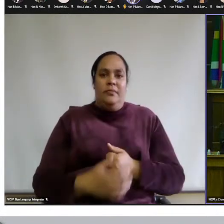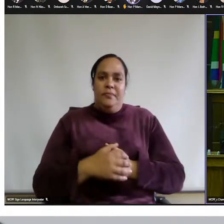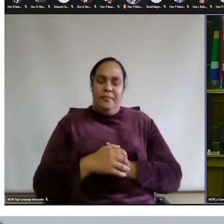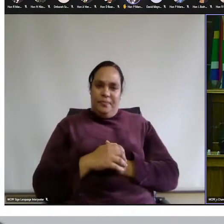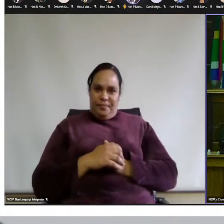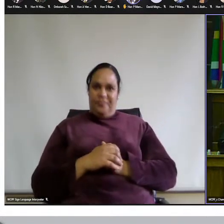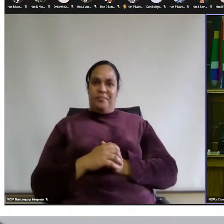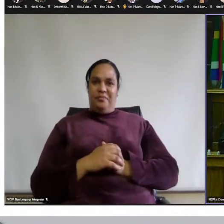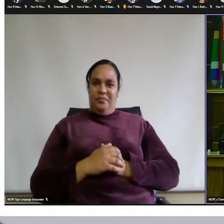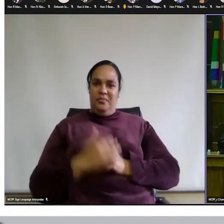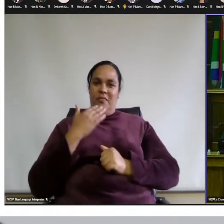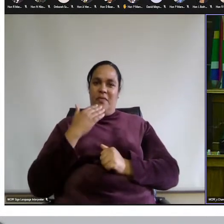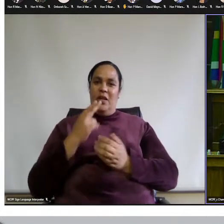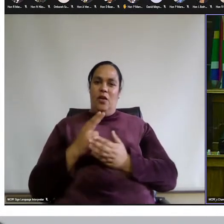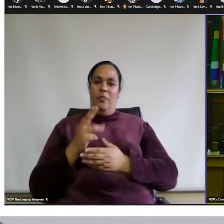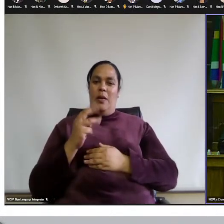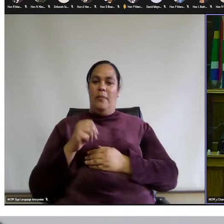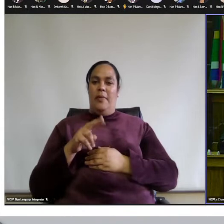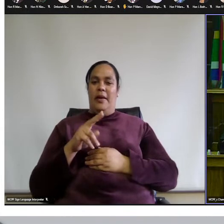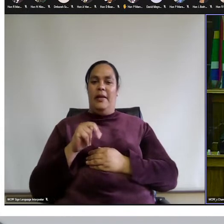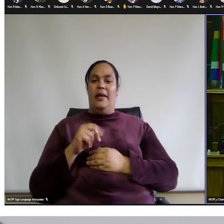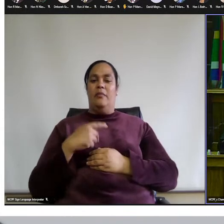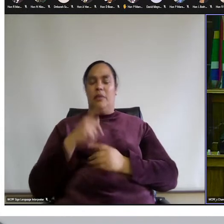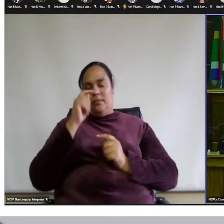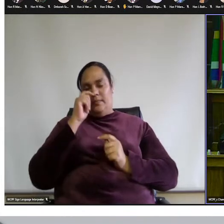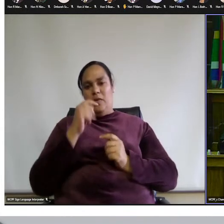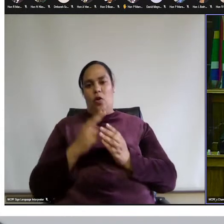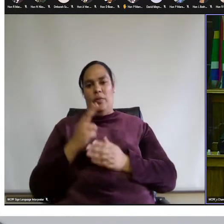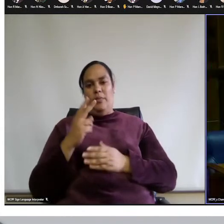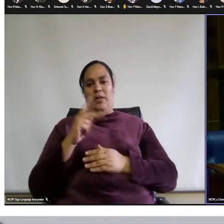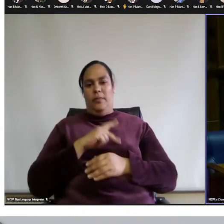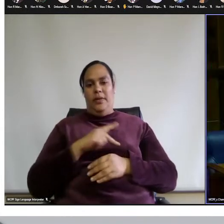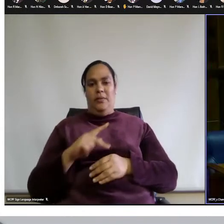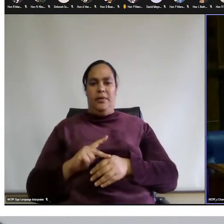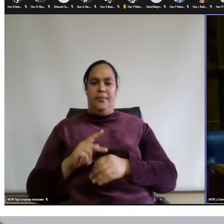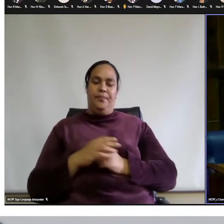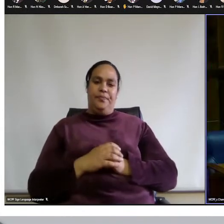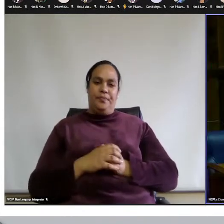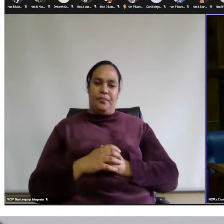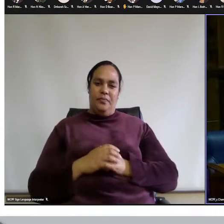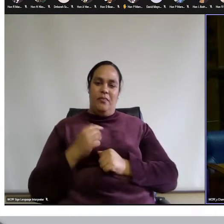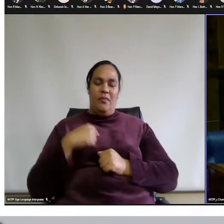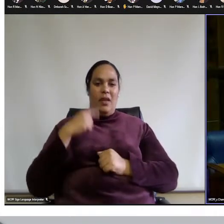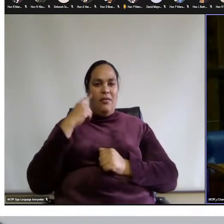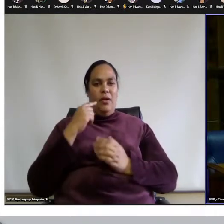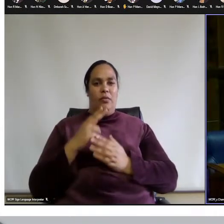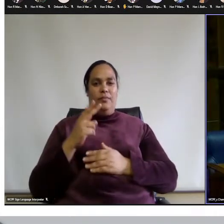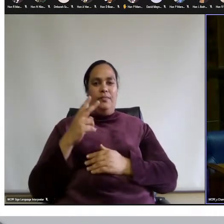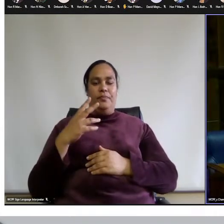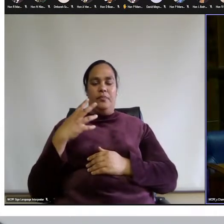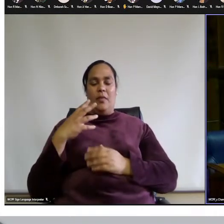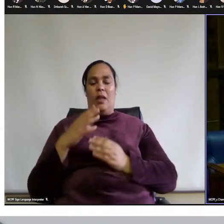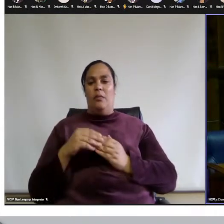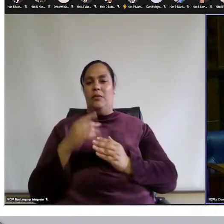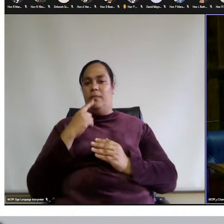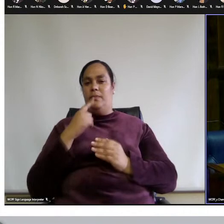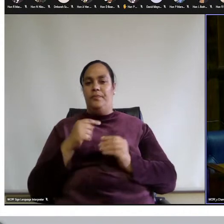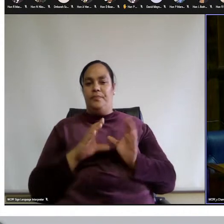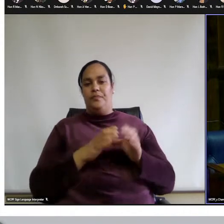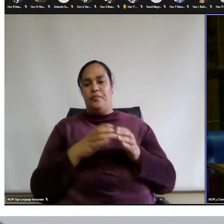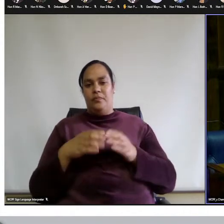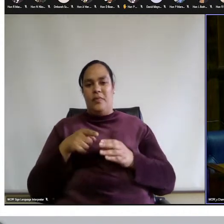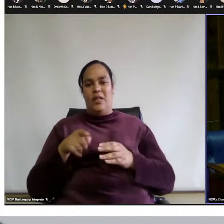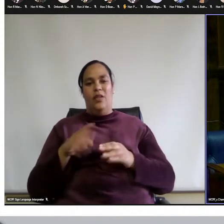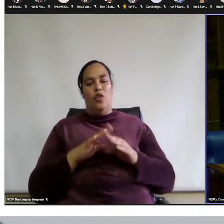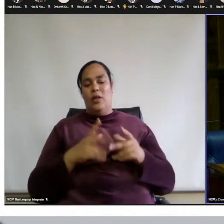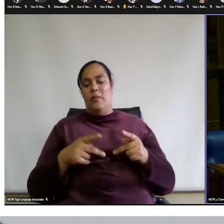Thank you, Honourable Maran. I recognize the Honourable Premier. I think the Honourable Member spoke about the party, and of course this is not